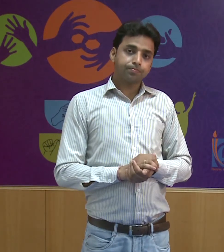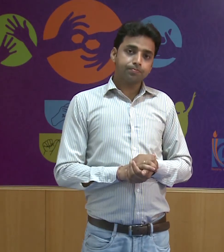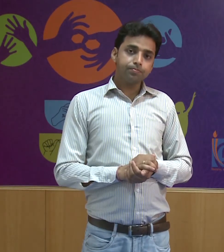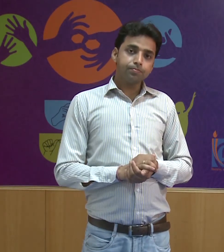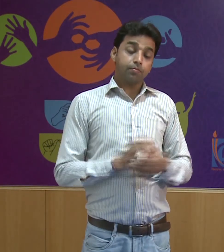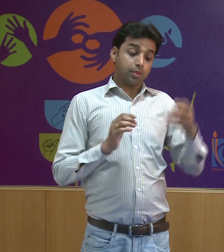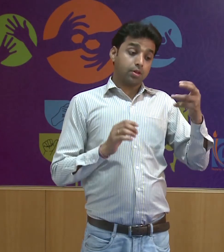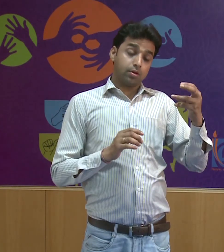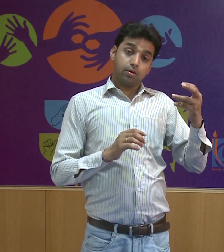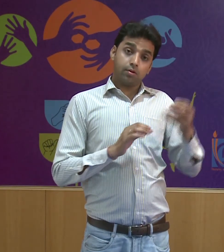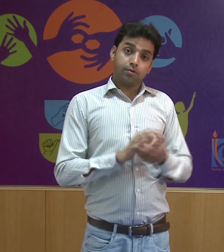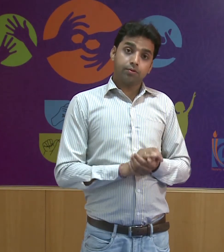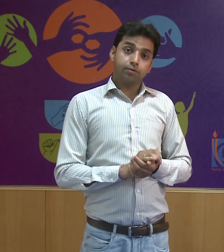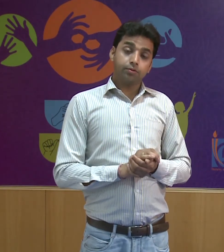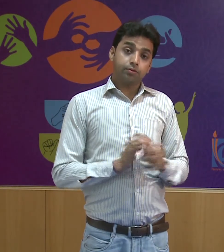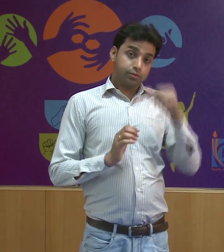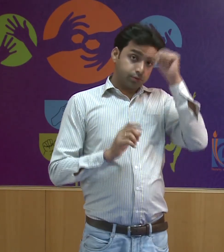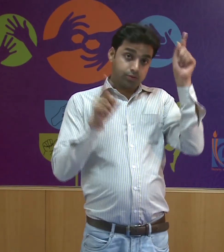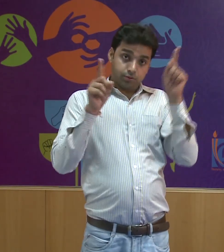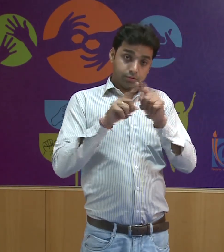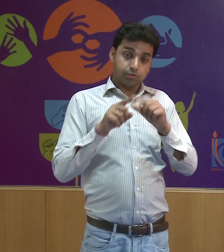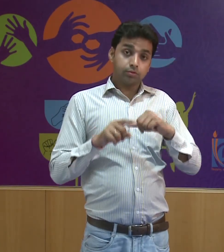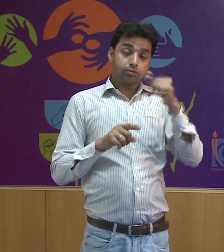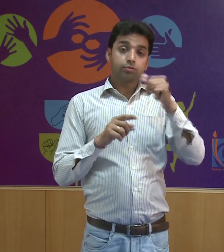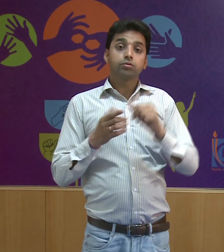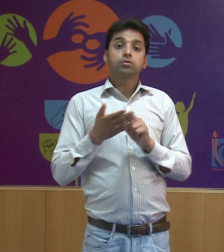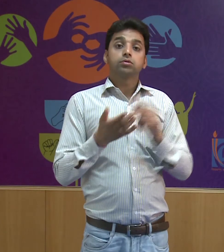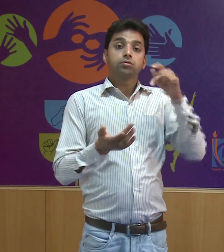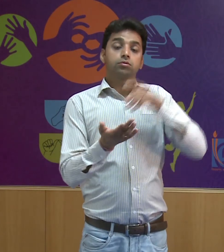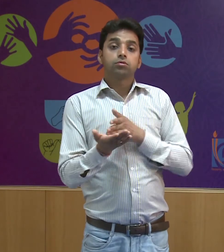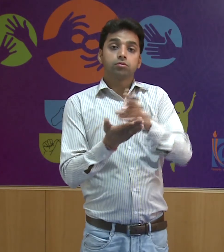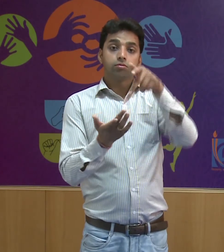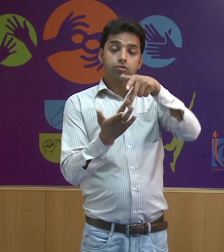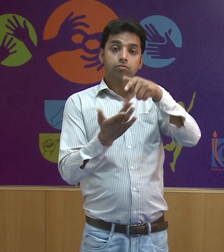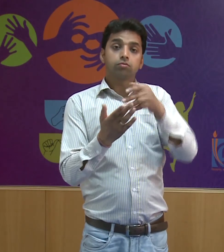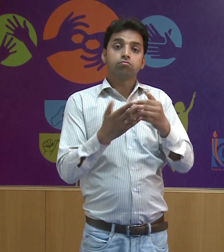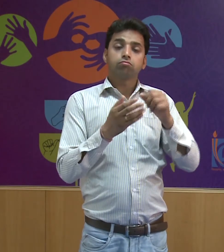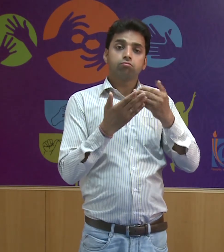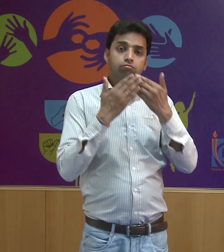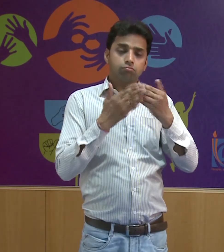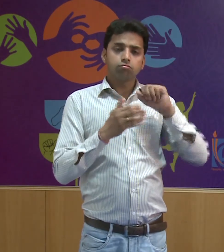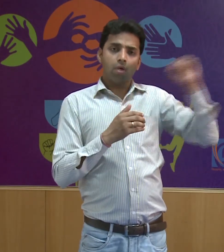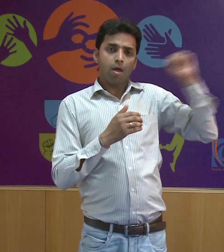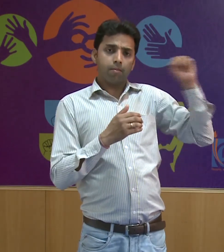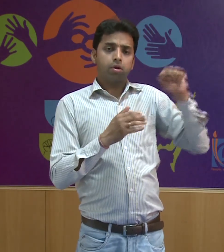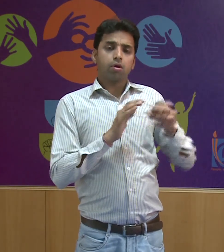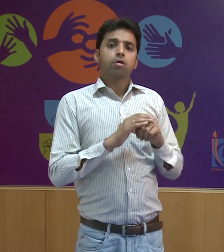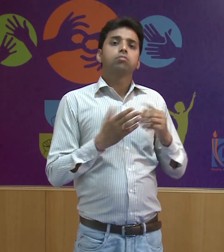Number 3. Rashtriya Madhyamik Shiksha Abhiyan and the method used to implement it.